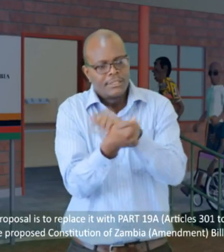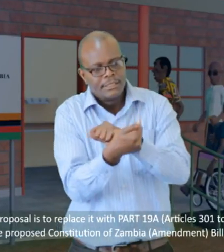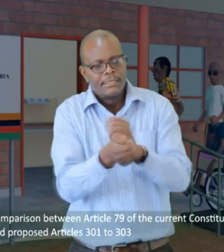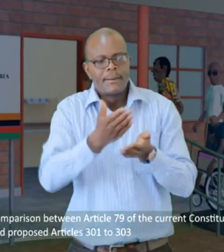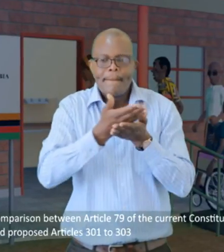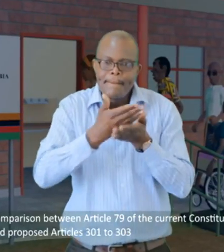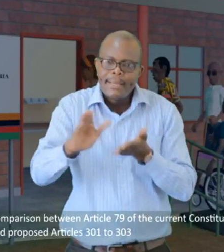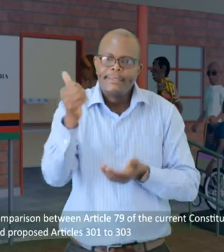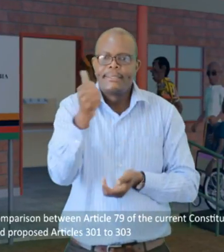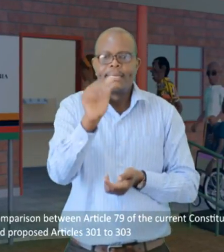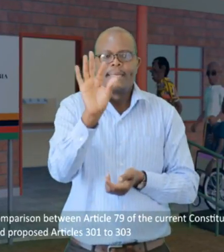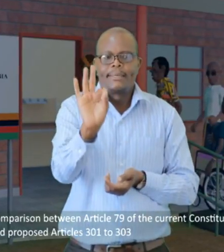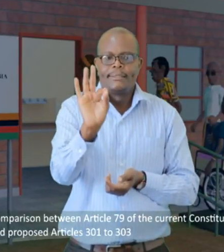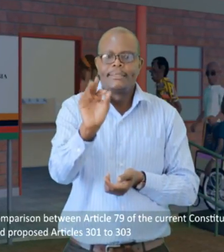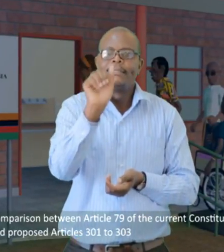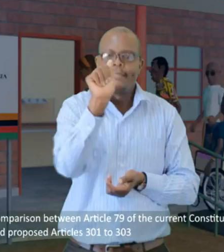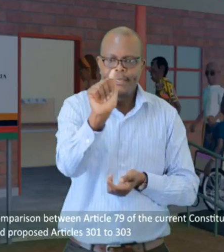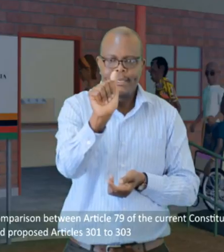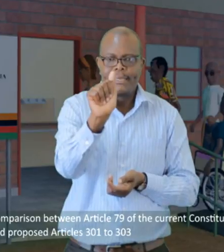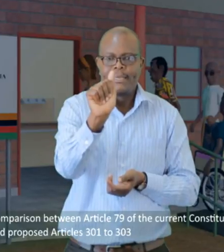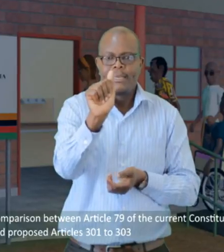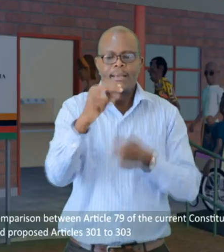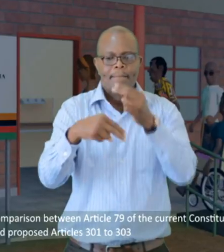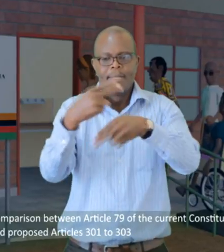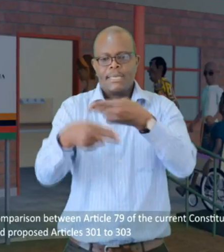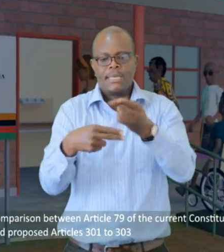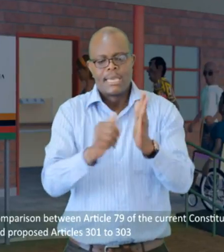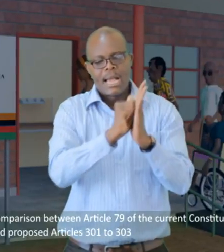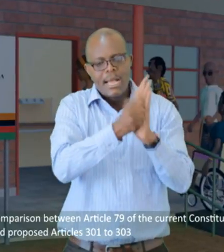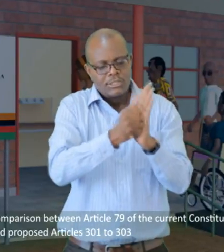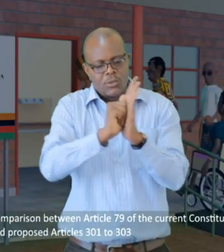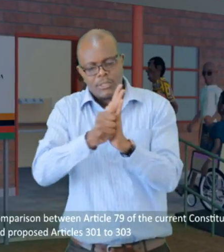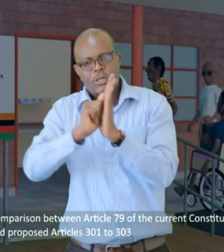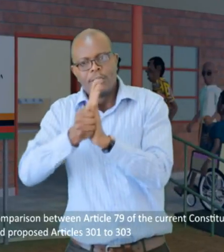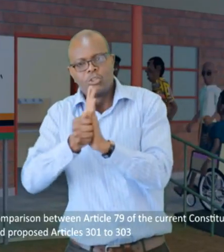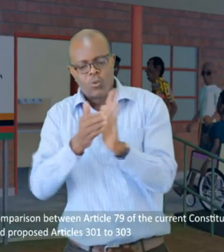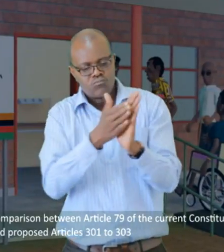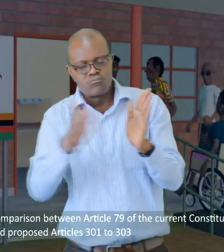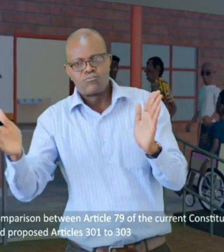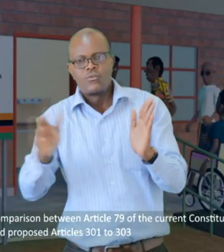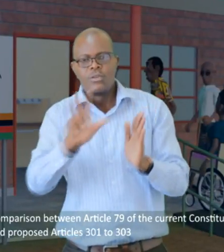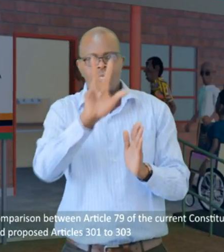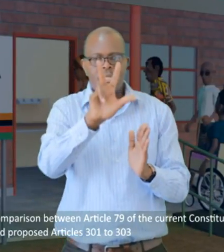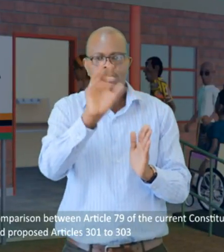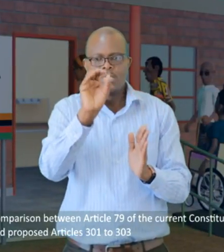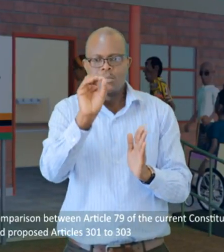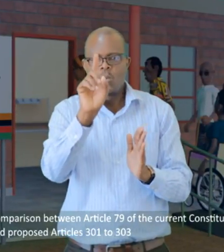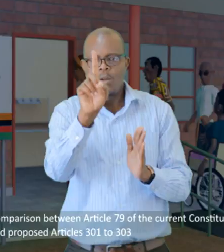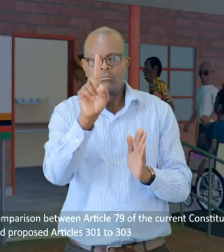Comparison between Article 79 of the current Constitution and proposed Articles 301 to 303.